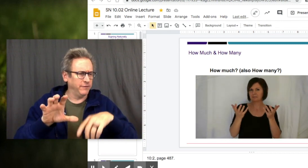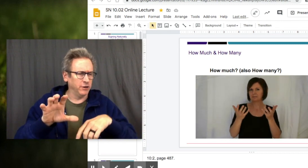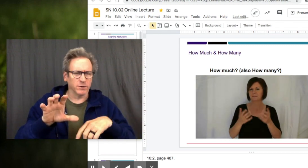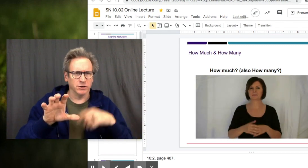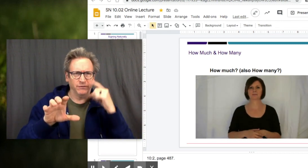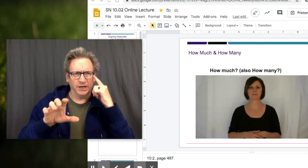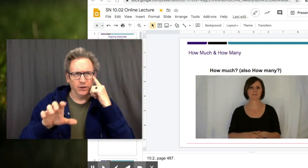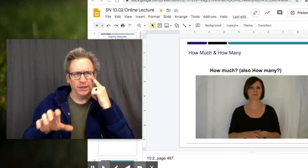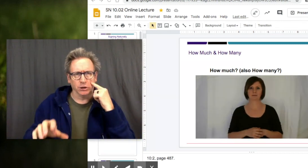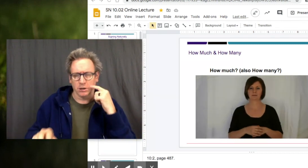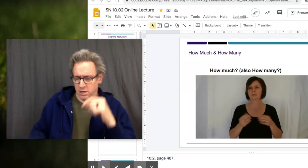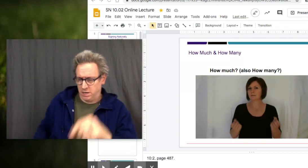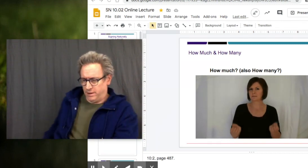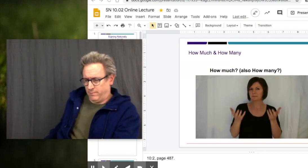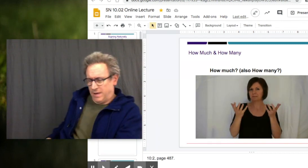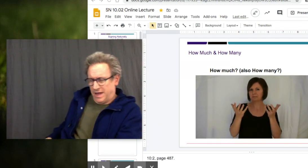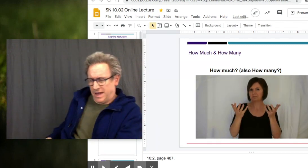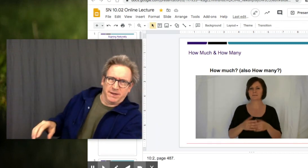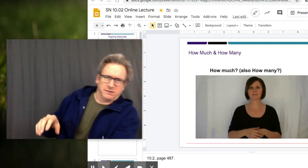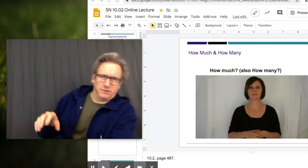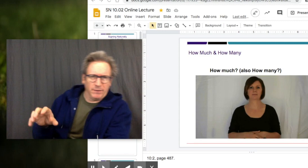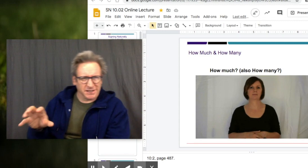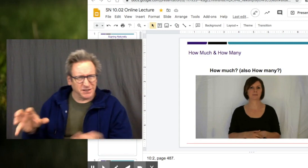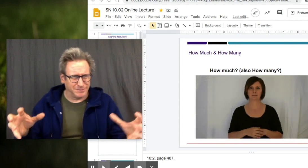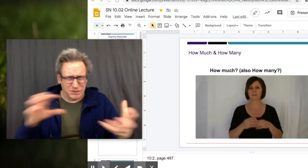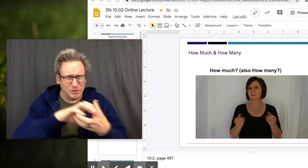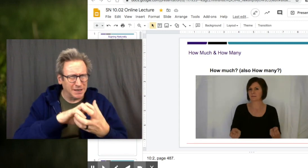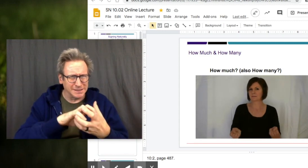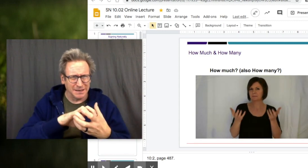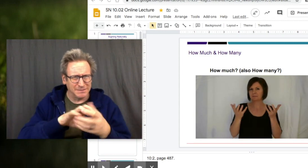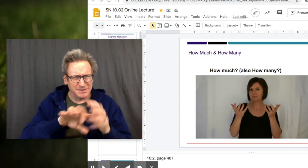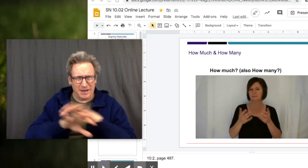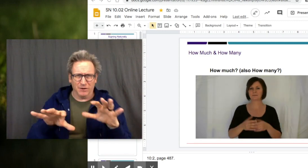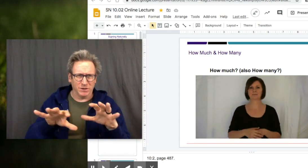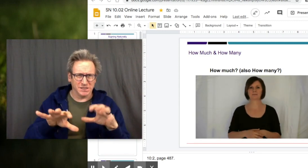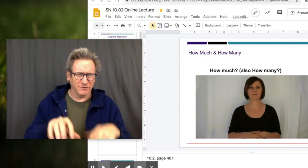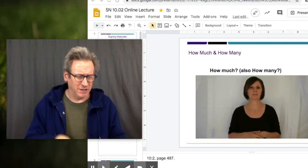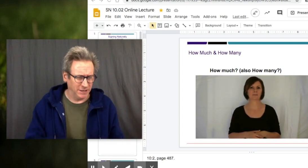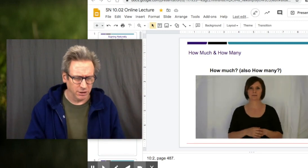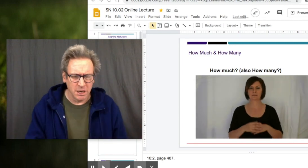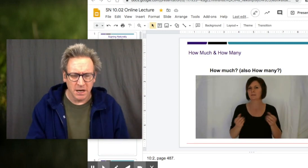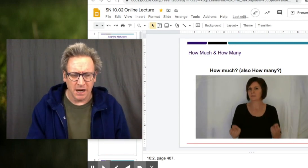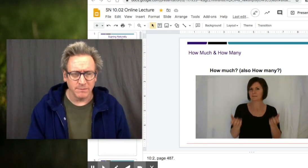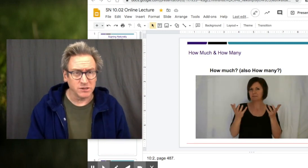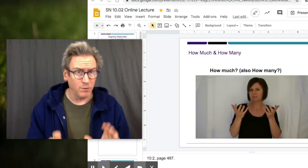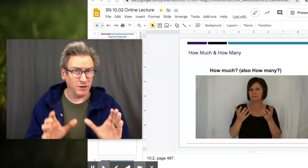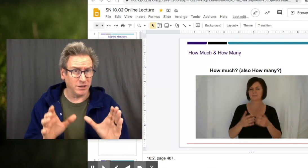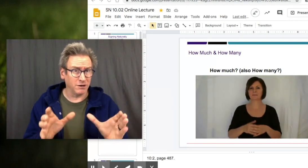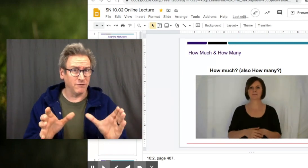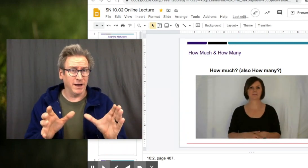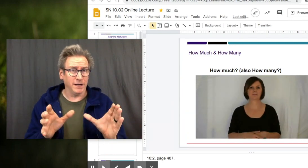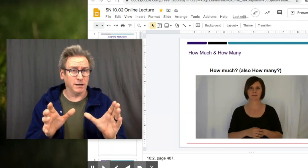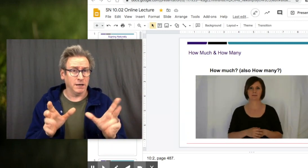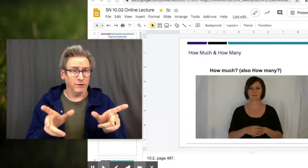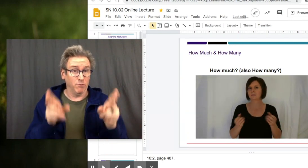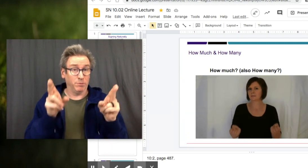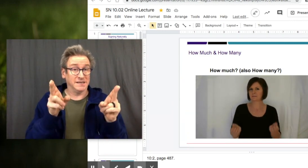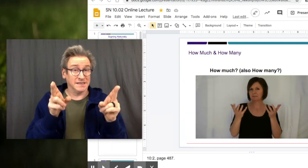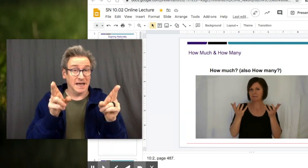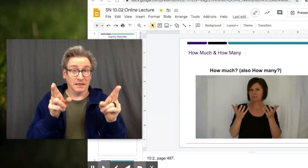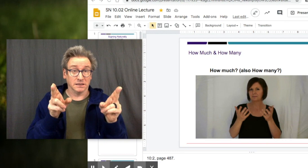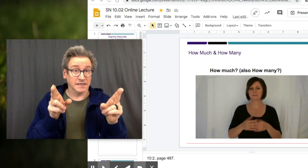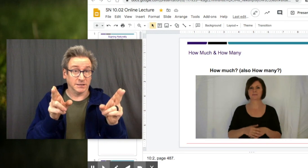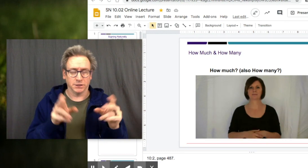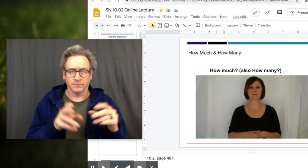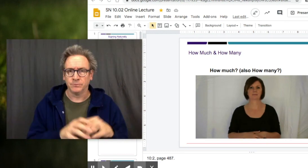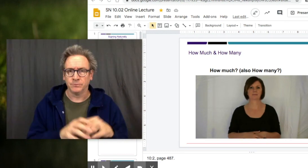unclear on the original video here. I actually mixed two concepts up and it wasn't clear. So I wanted to clarify and replace